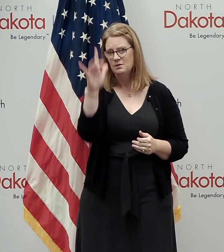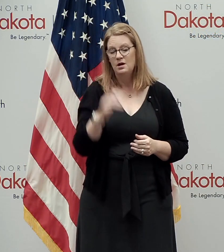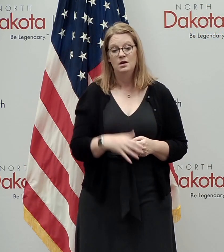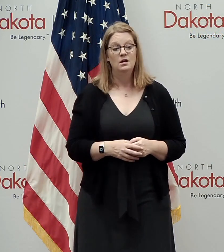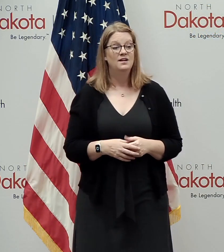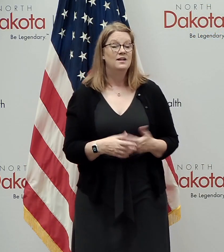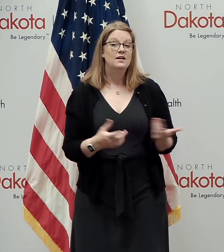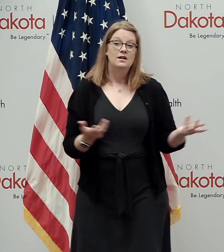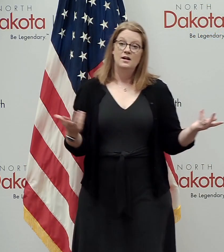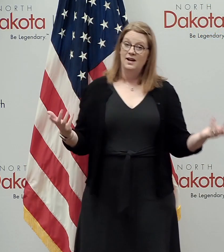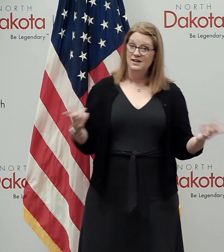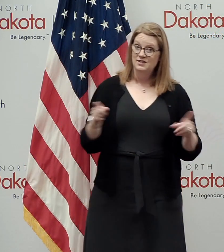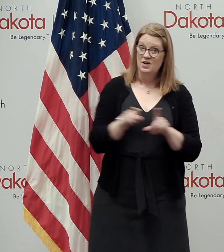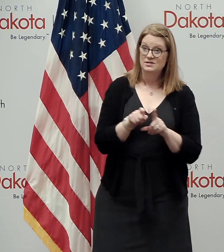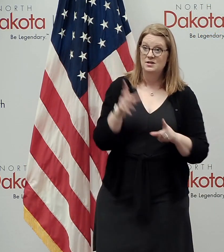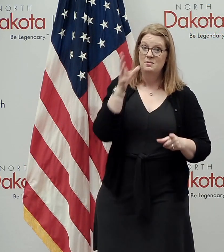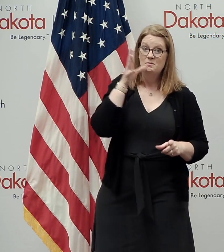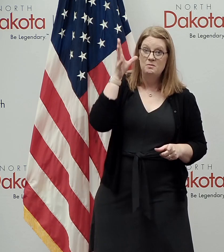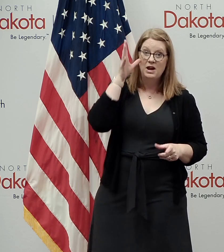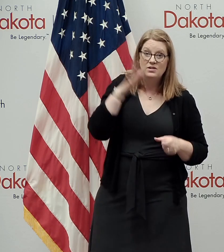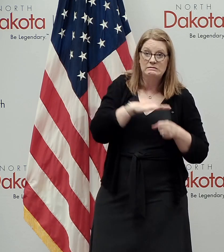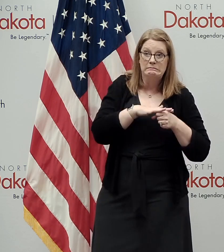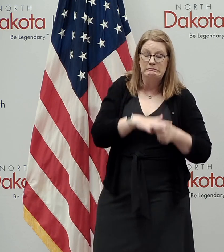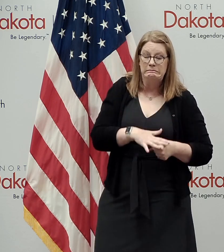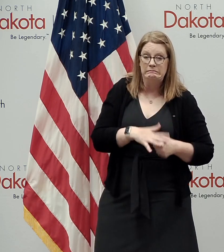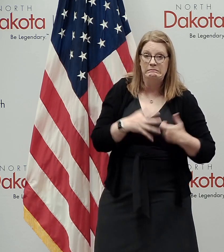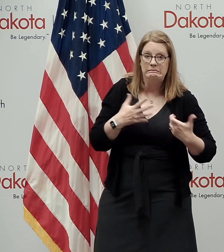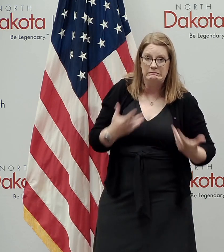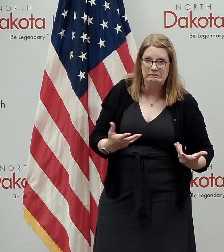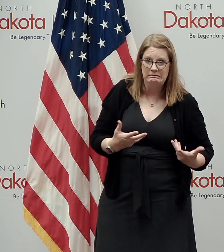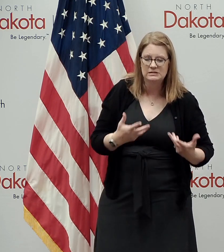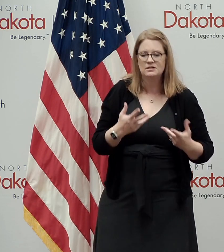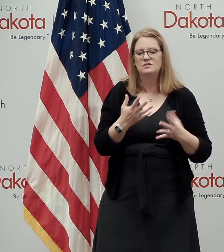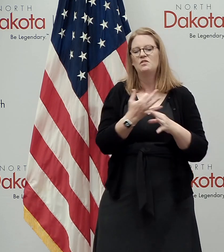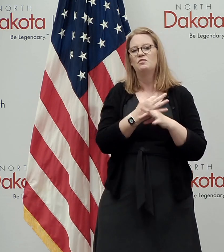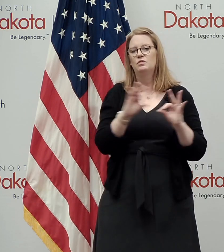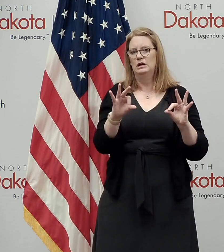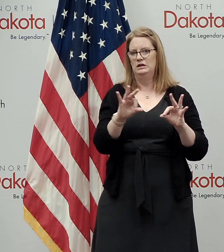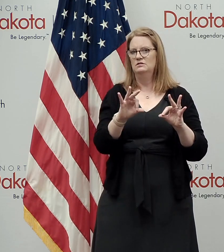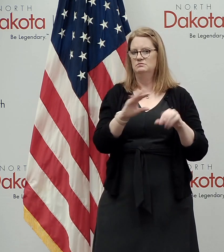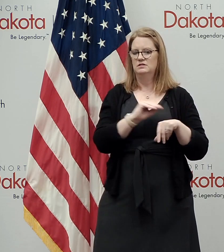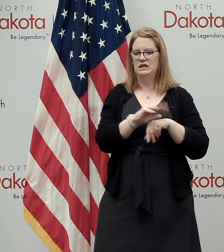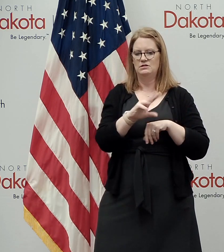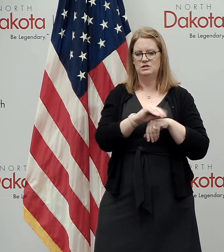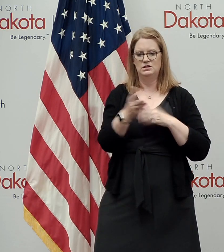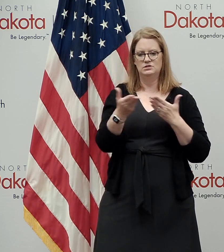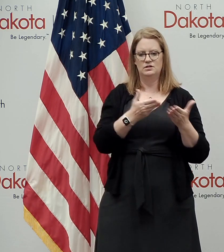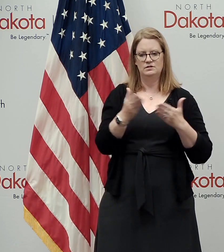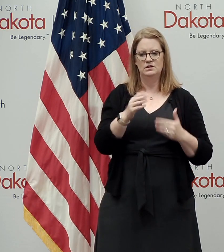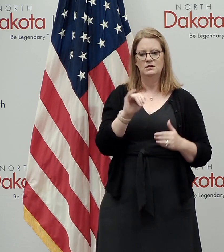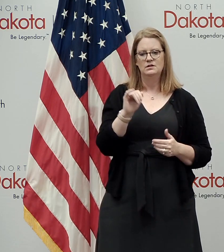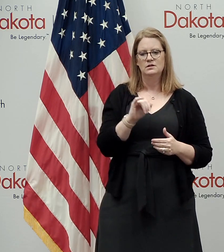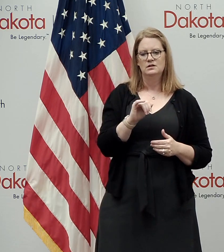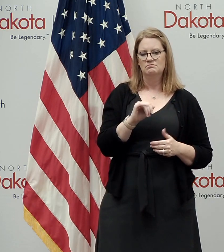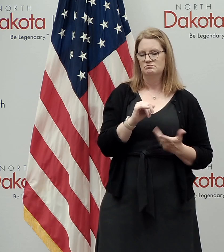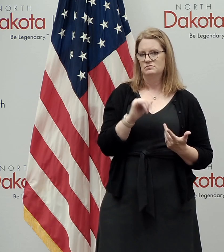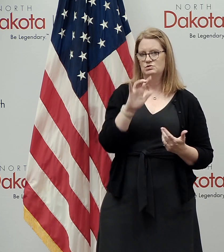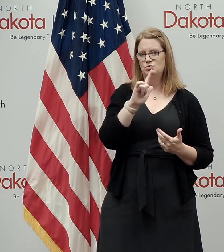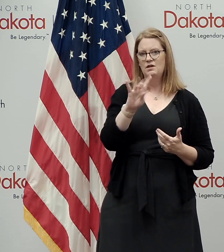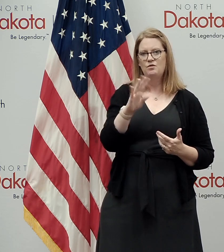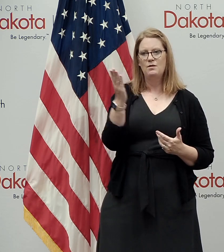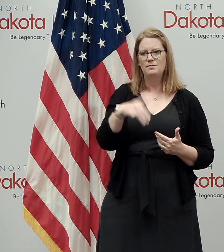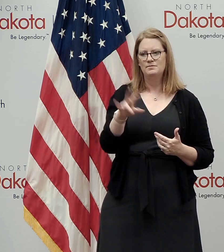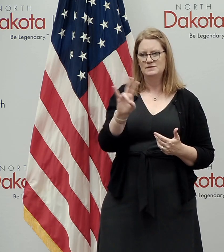stressed out by all of this, free and confidential crisis counseling services are available to all North Dakotans, 7x24,